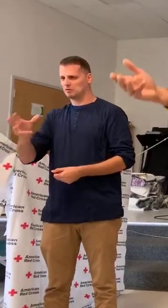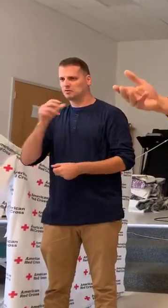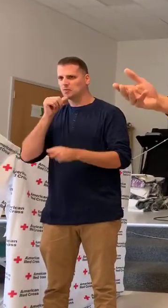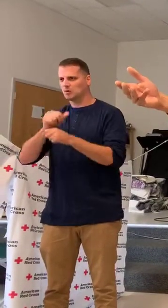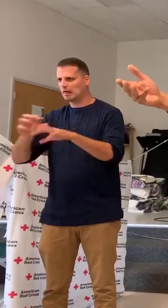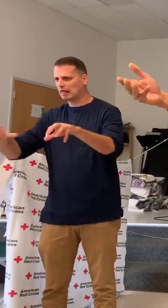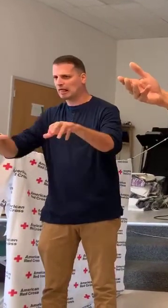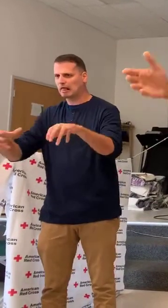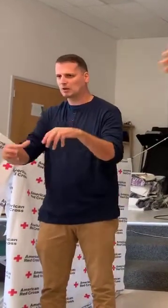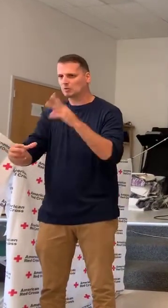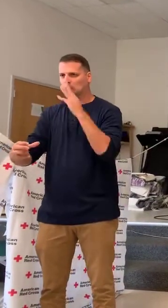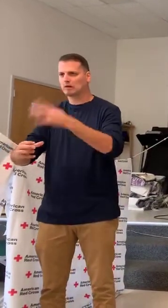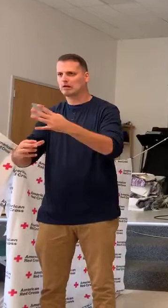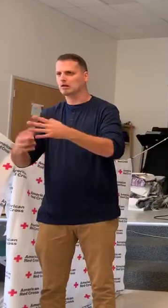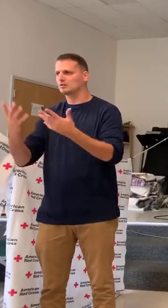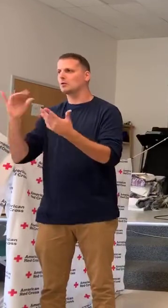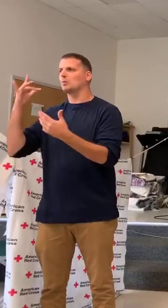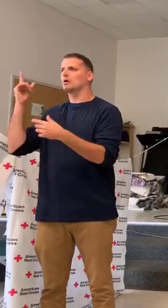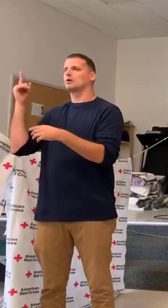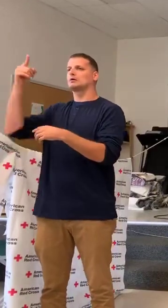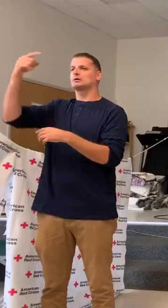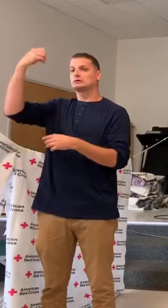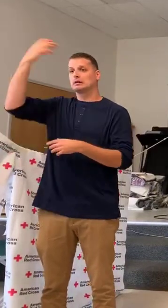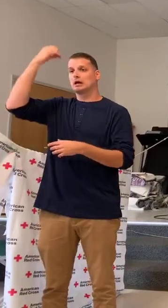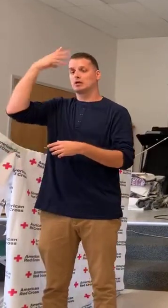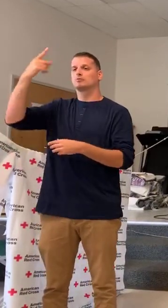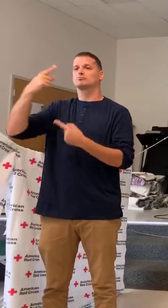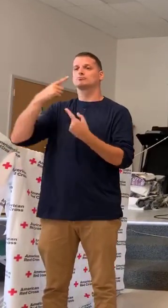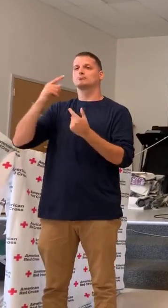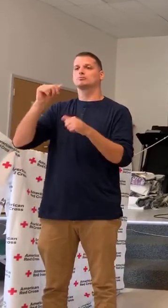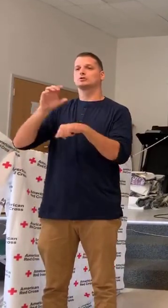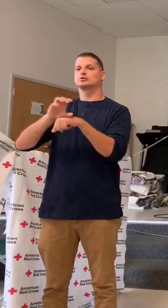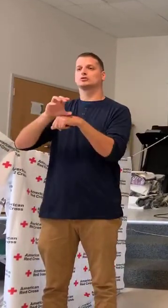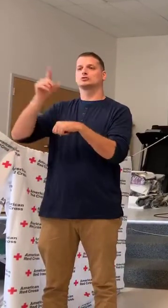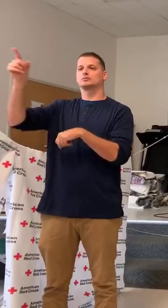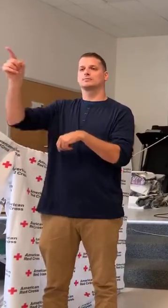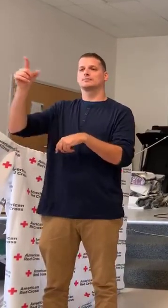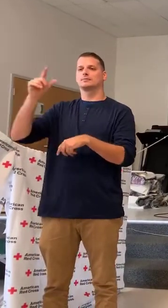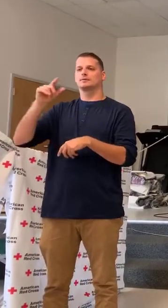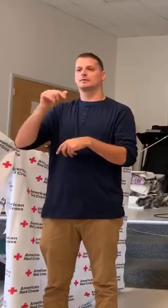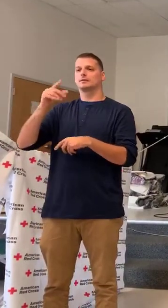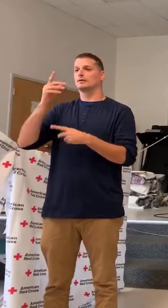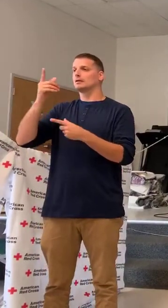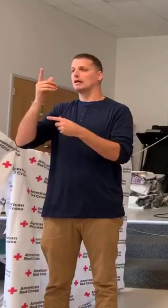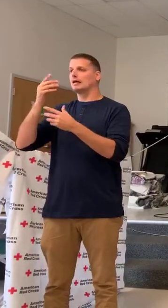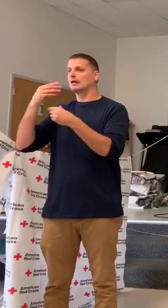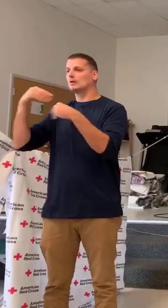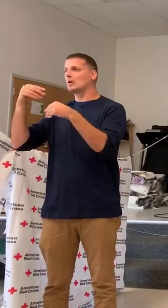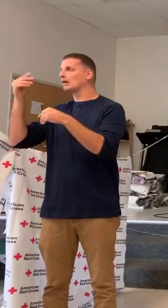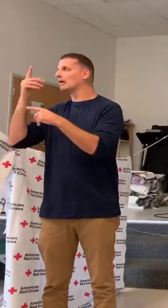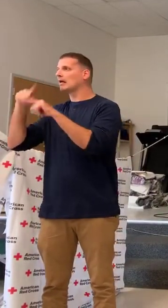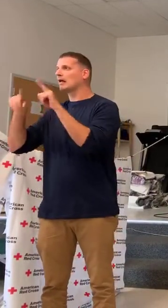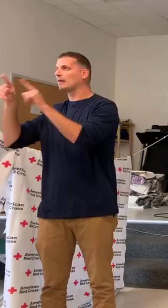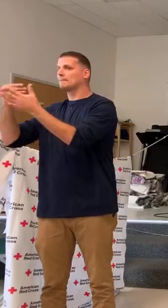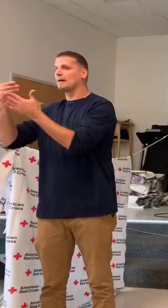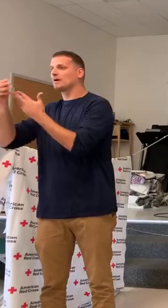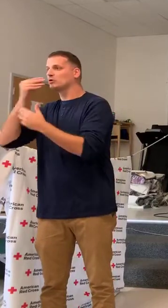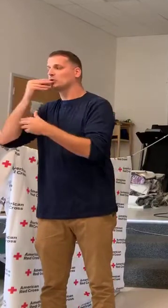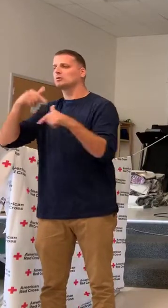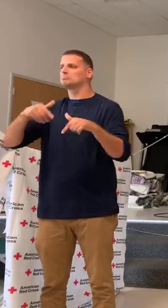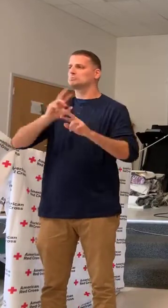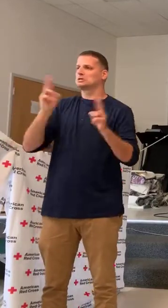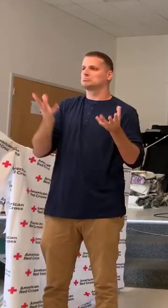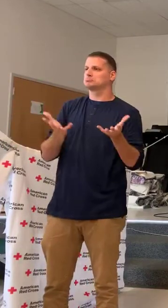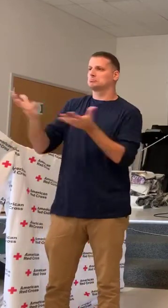of days. We all on the same page? Okay, good. Yes, ma'am. Well, and another thing too, the Baptists are partnered with us as well.